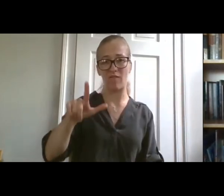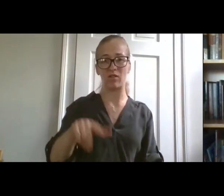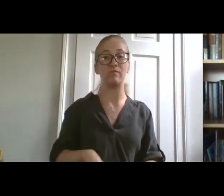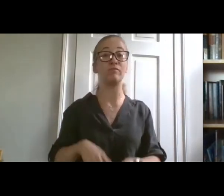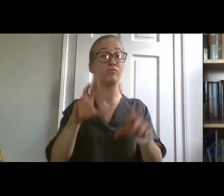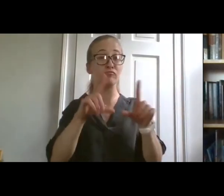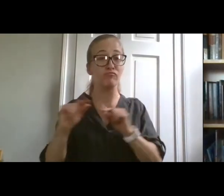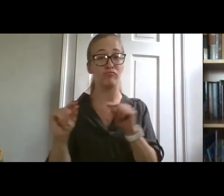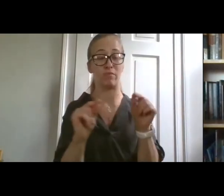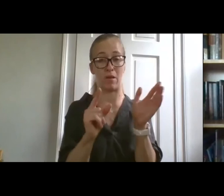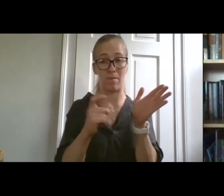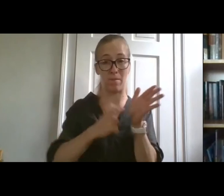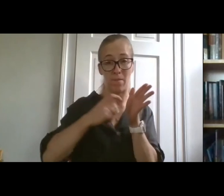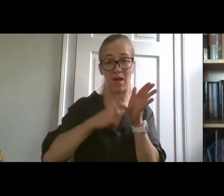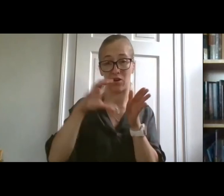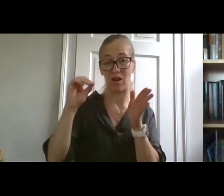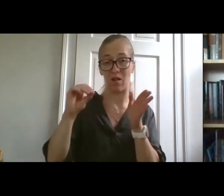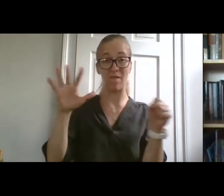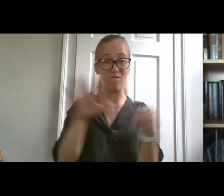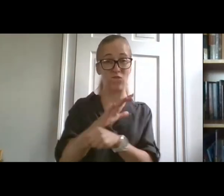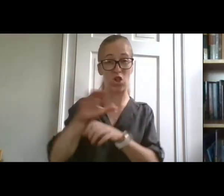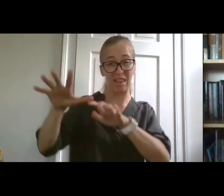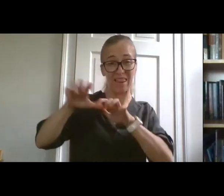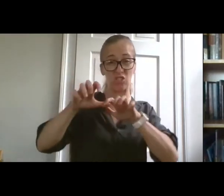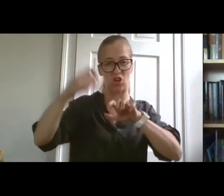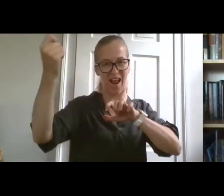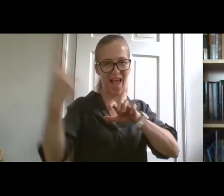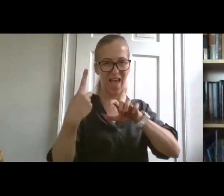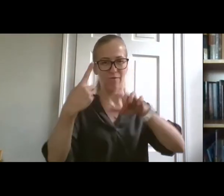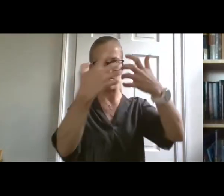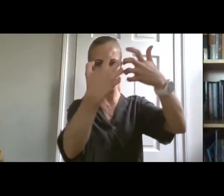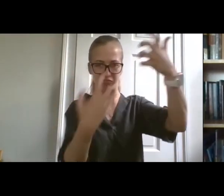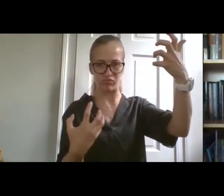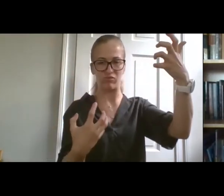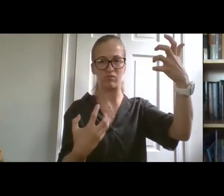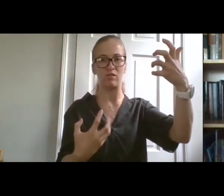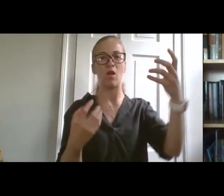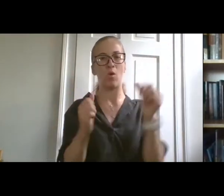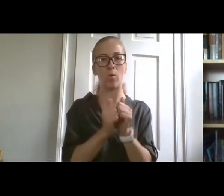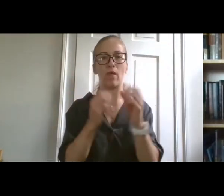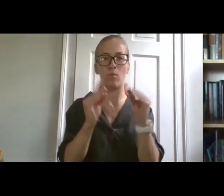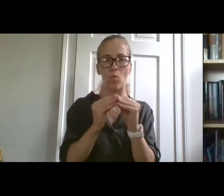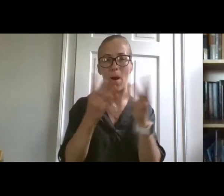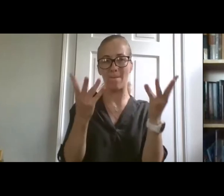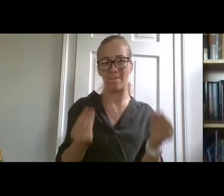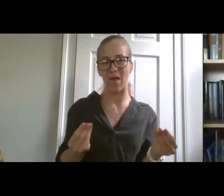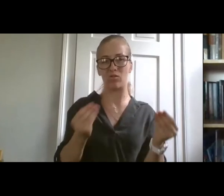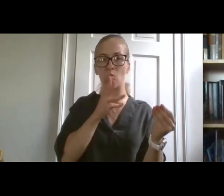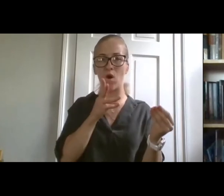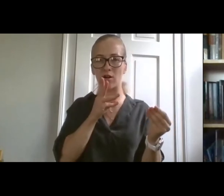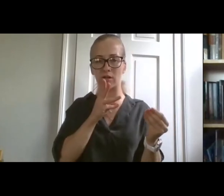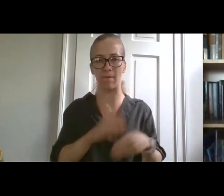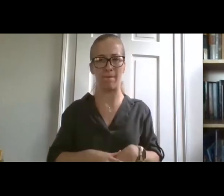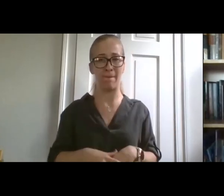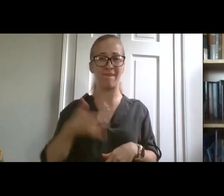company had slashed a whole glacier in half, messing with the flow of far more meltwater than they admitted. Still,